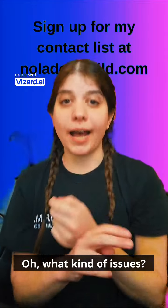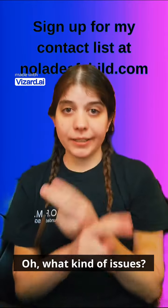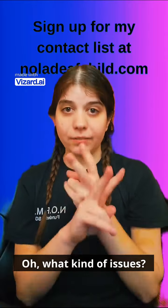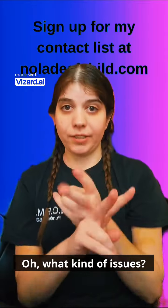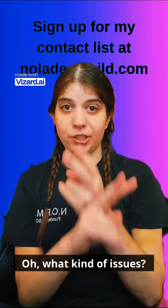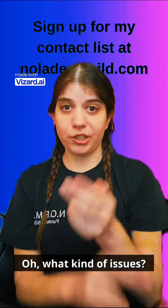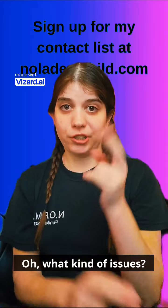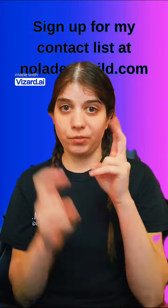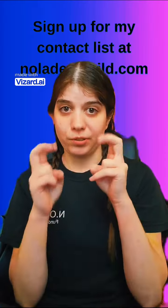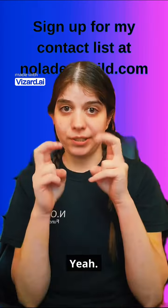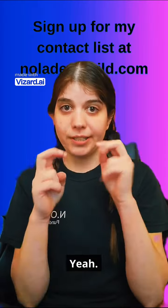of issues? Yeah.